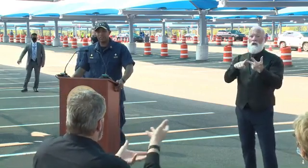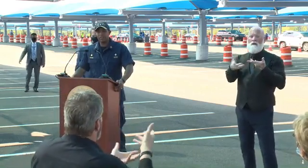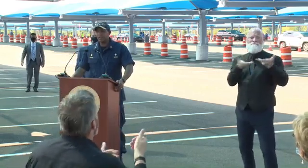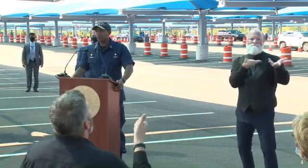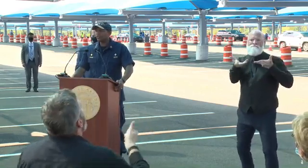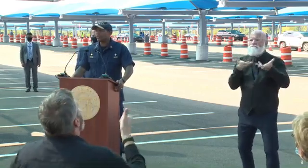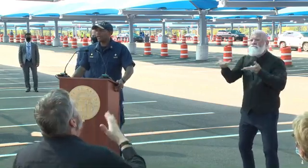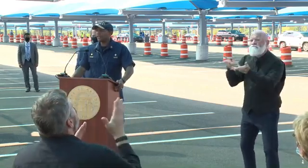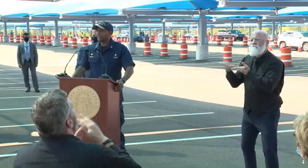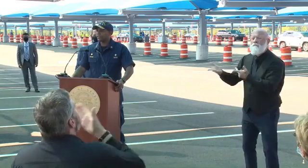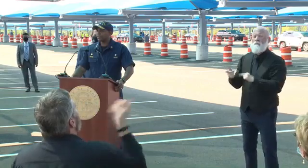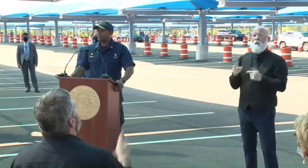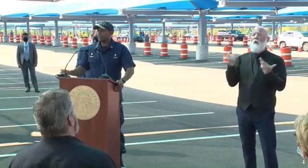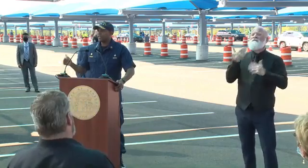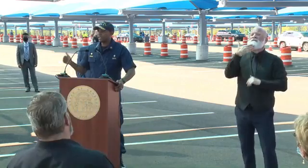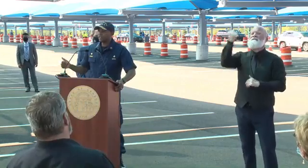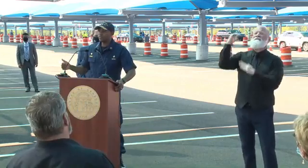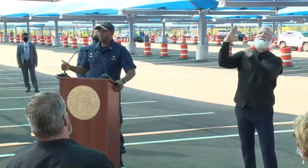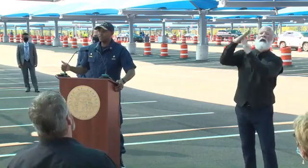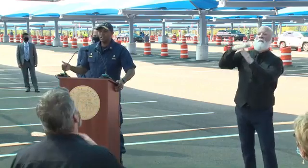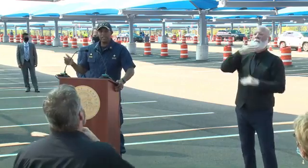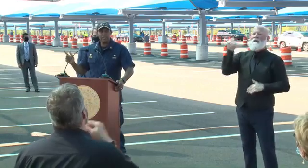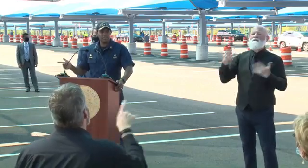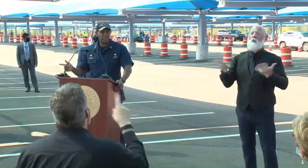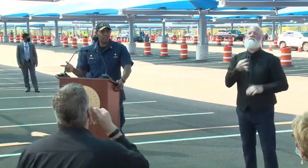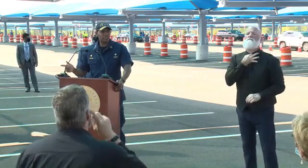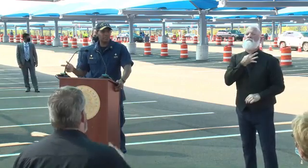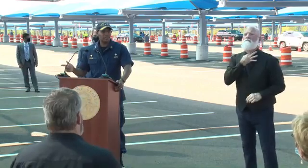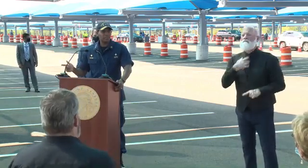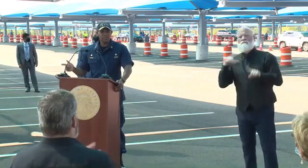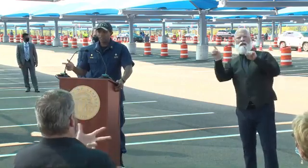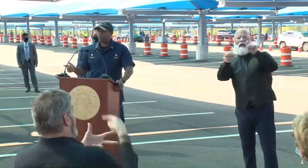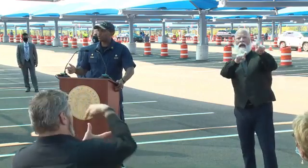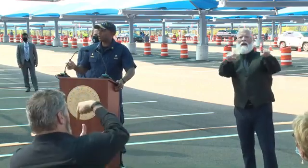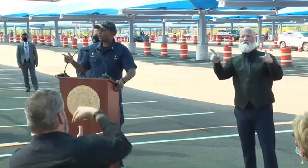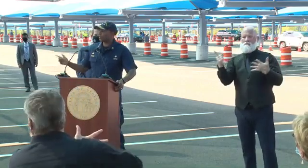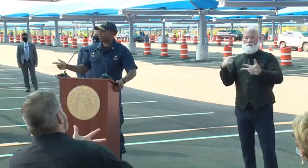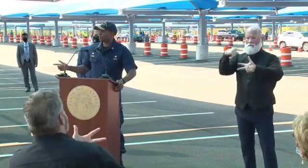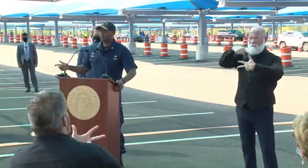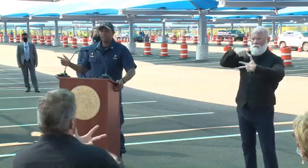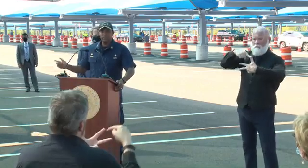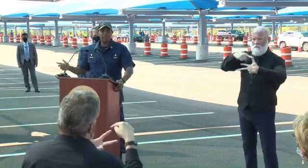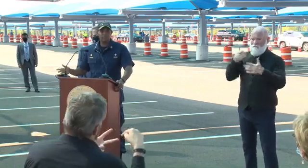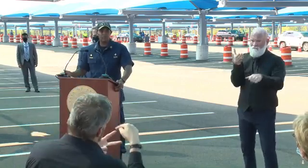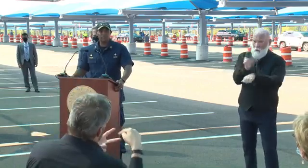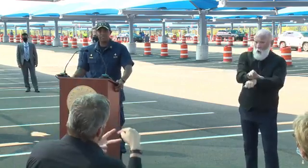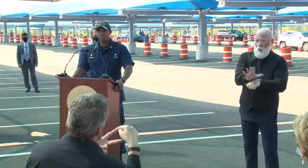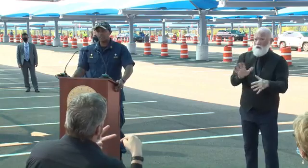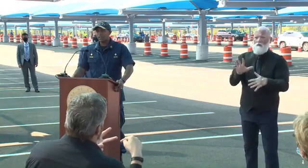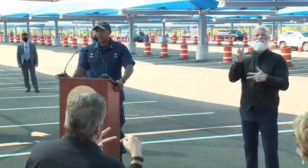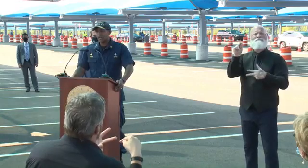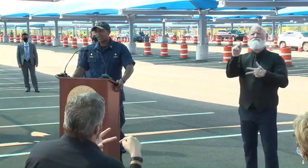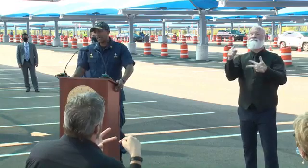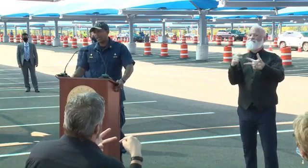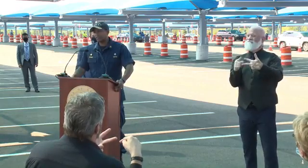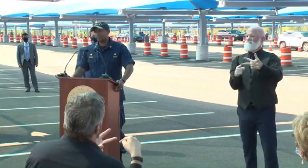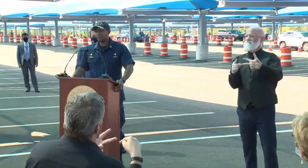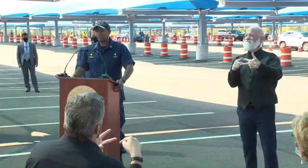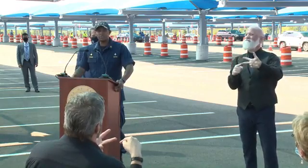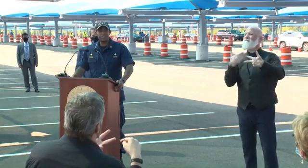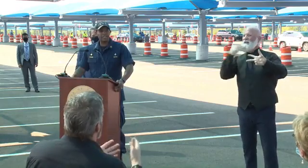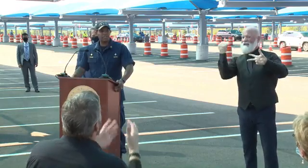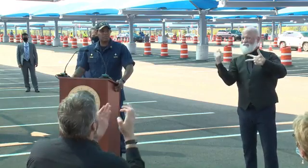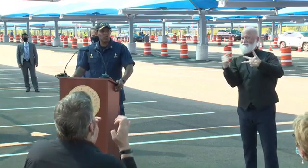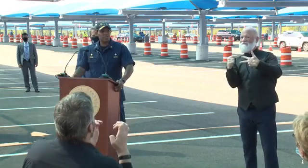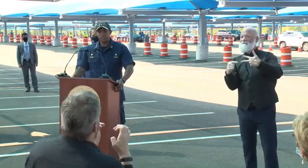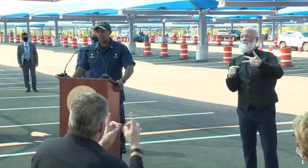public health, we find that engagement and education gets you a lot further than enforcement. I've got